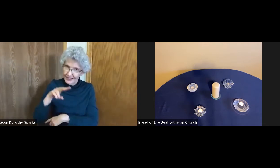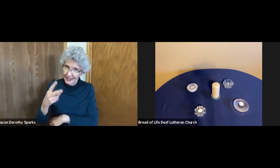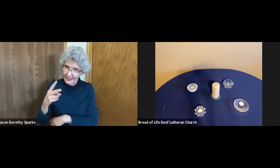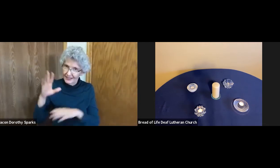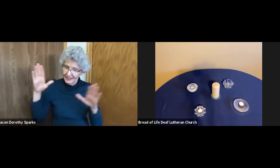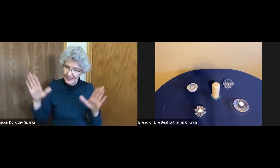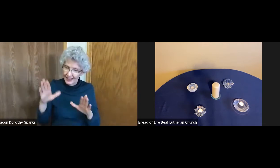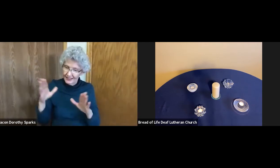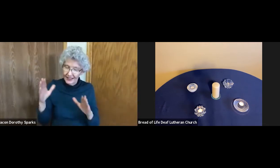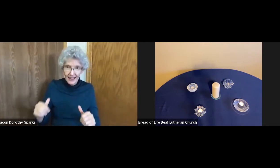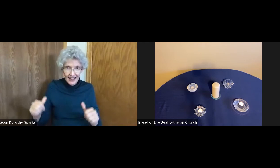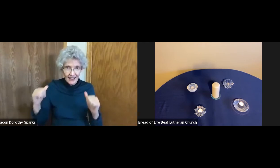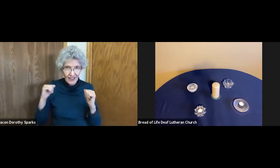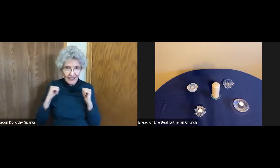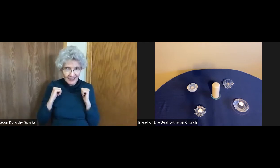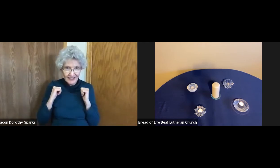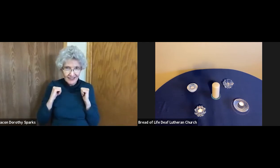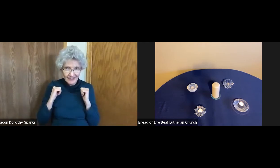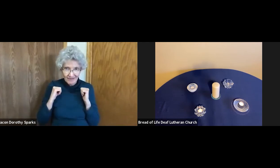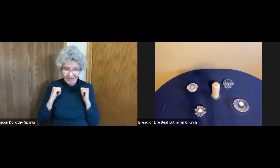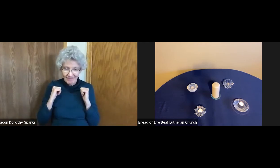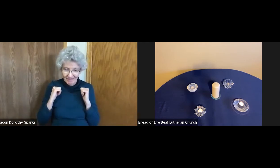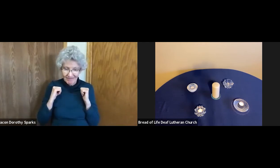Today, the second Sunday of Advent,